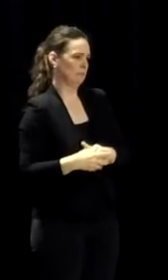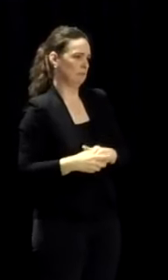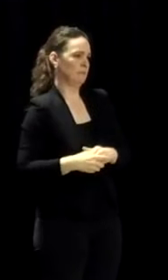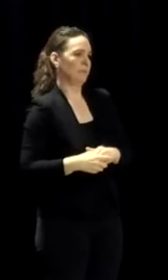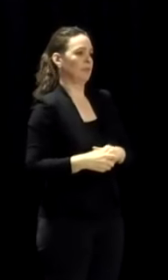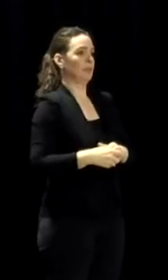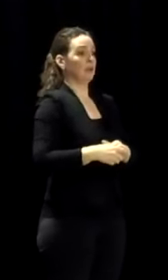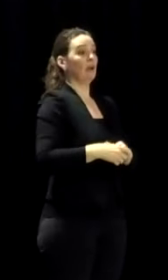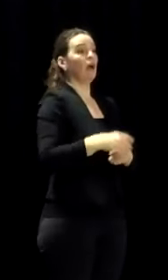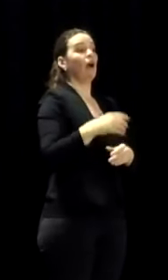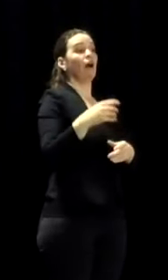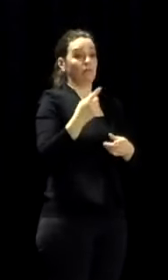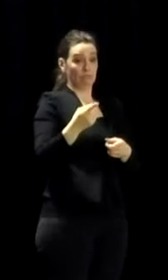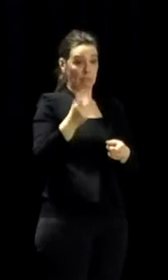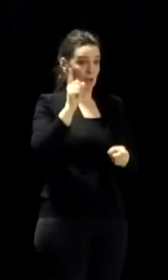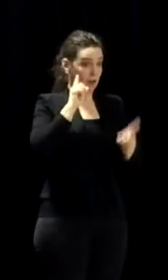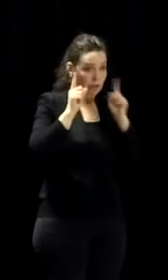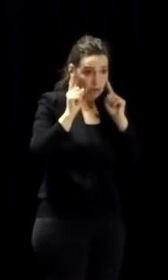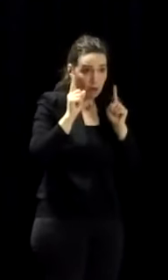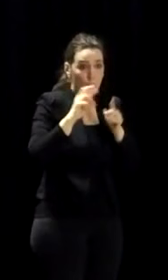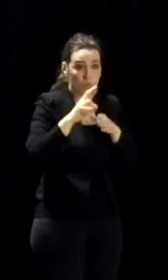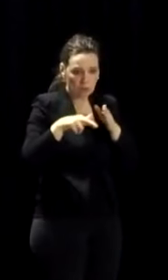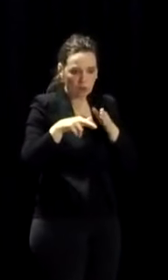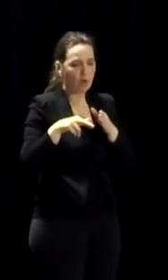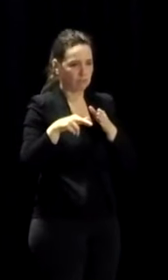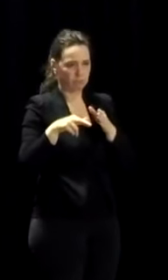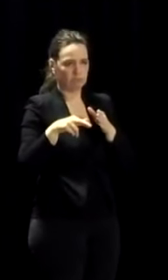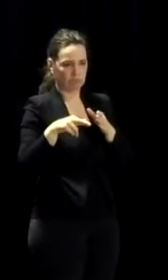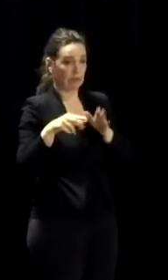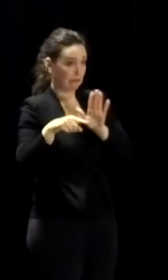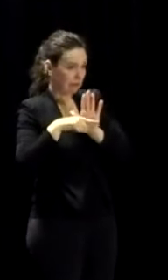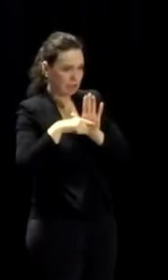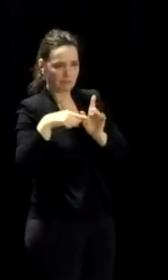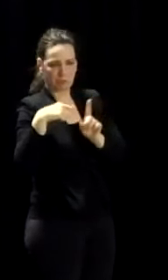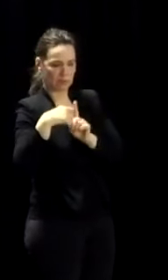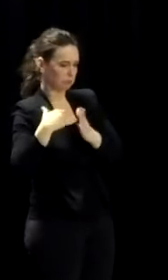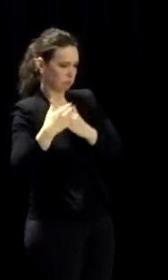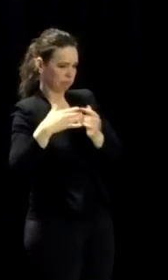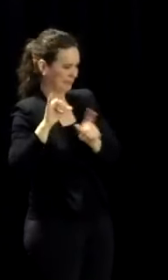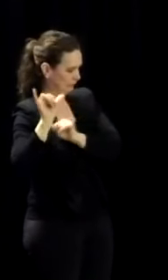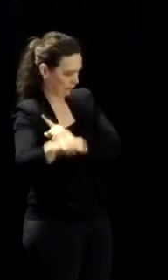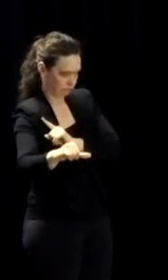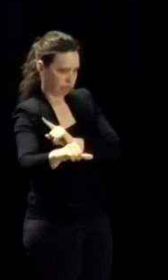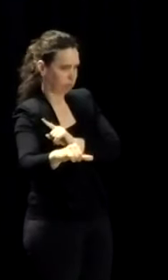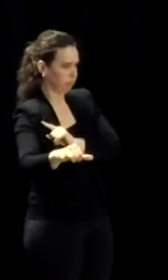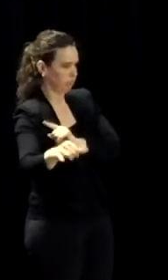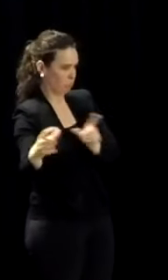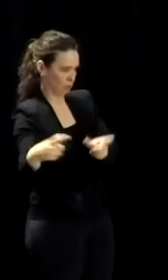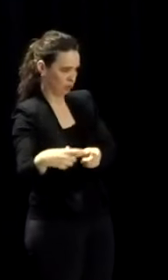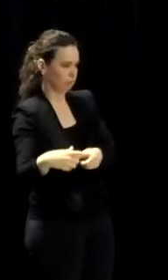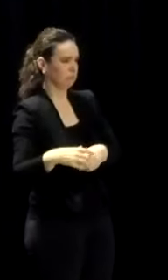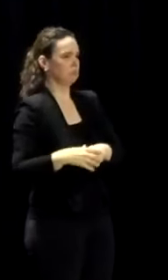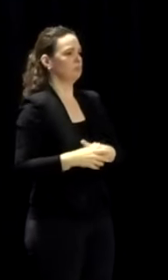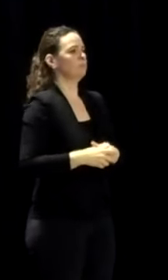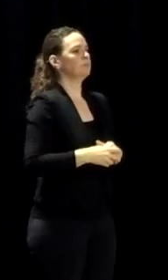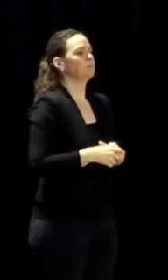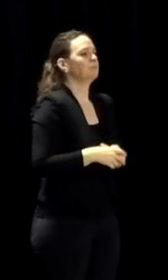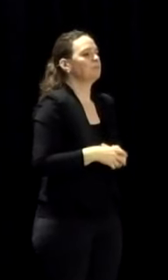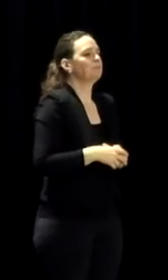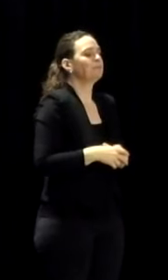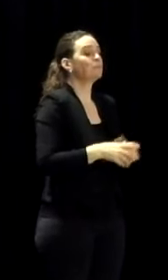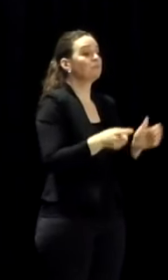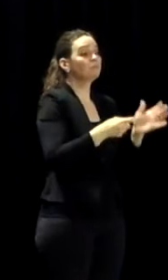put this order in place so that people are staying home. They're not potentially spreading whatever illness they may or may not have to